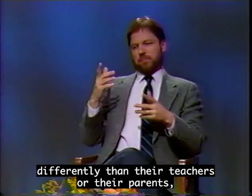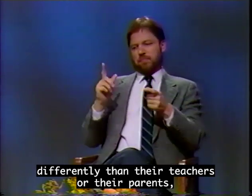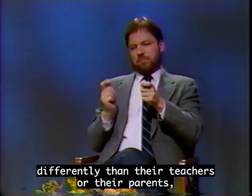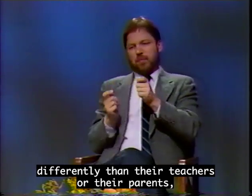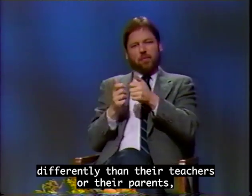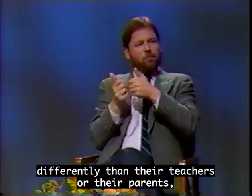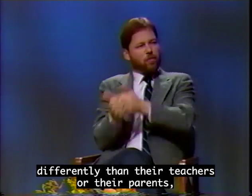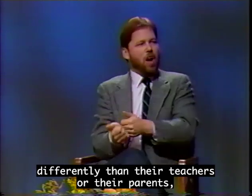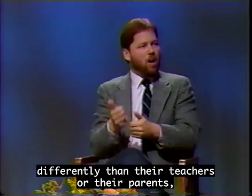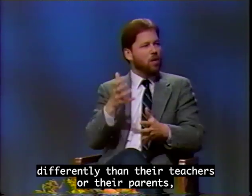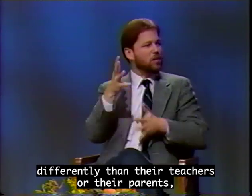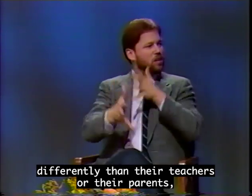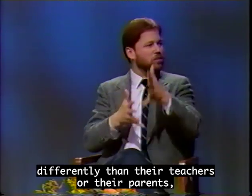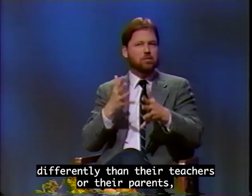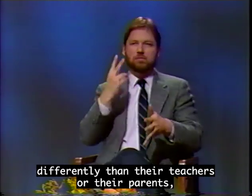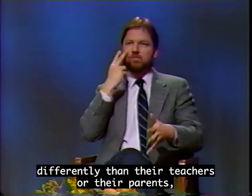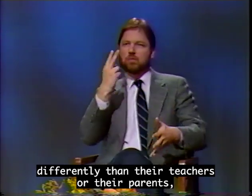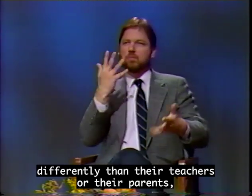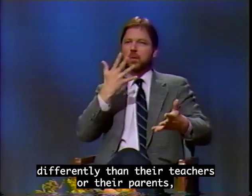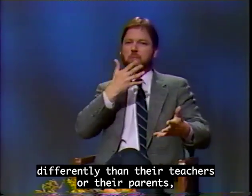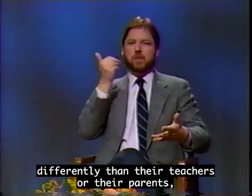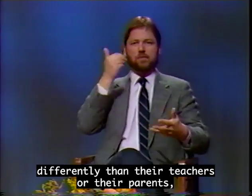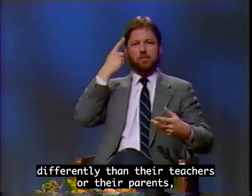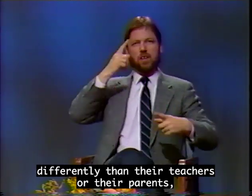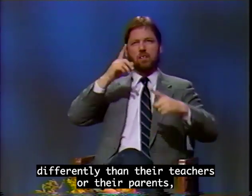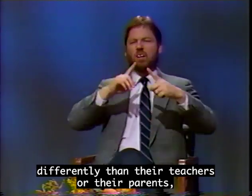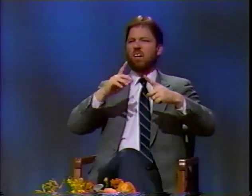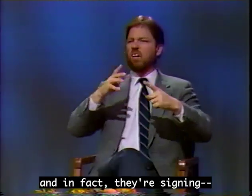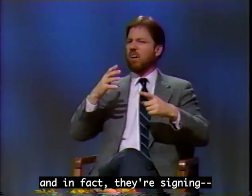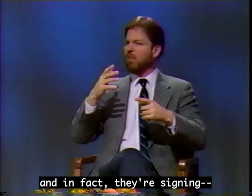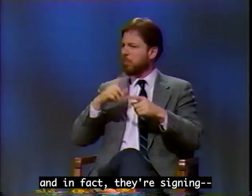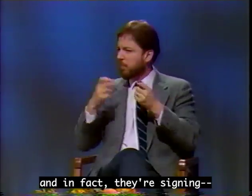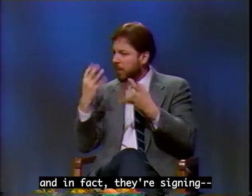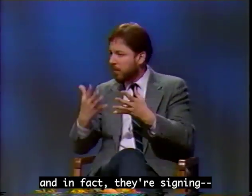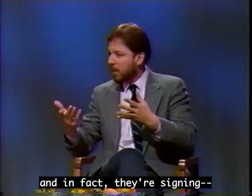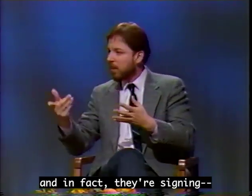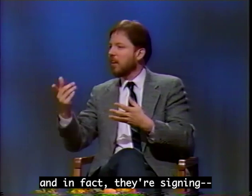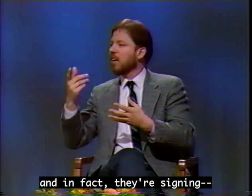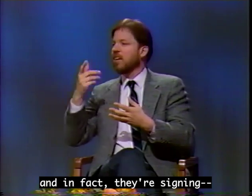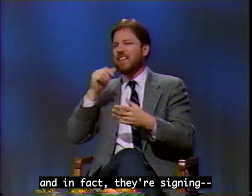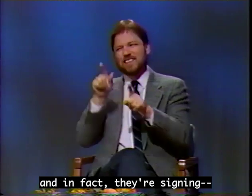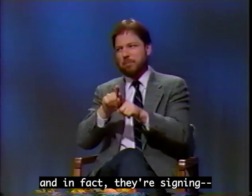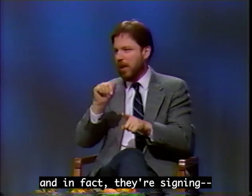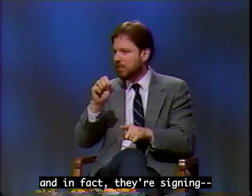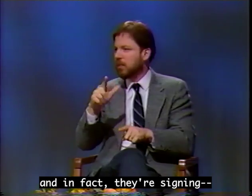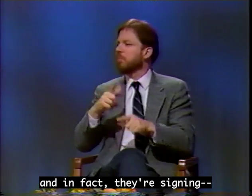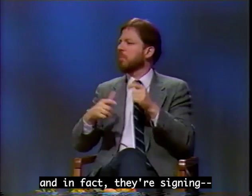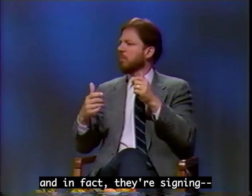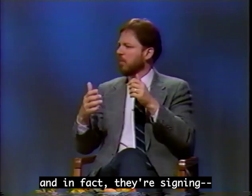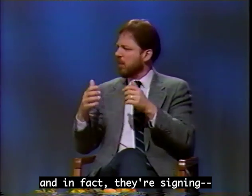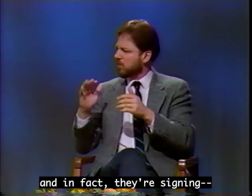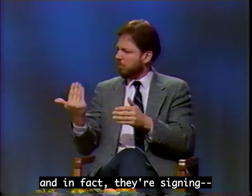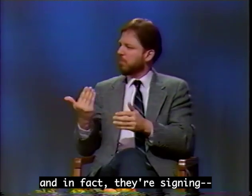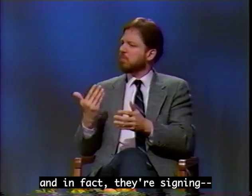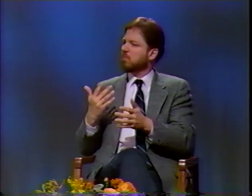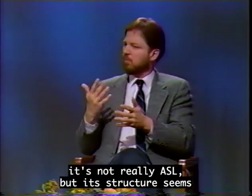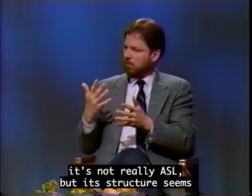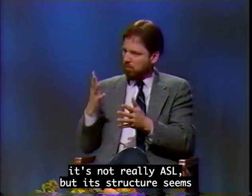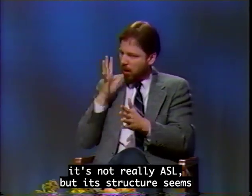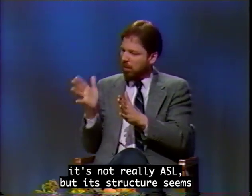differently than their teachers or their parents. And in fact, their signing, it's not